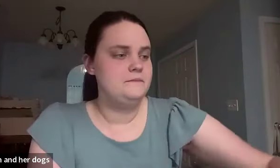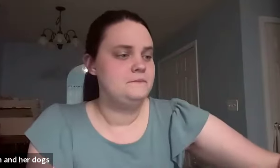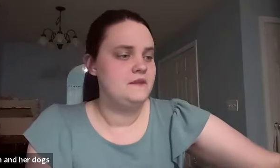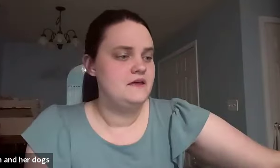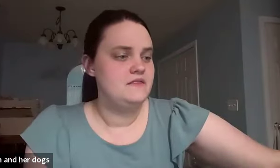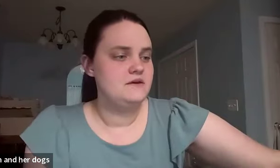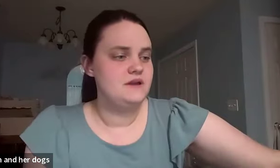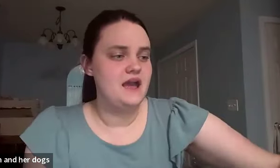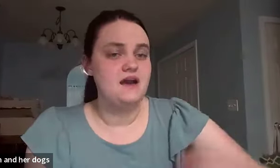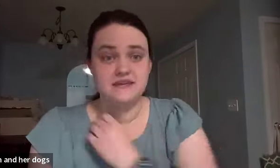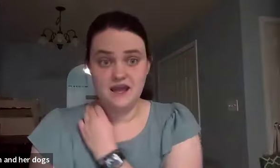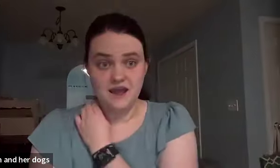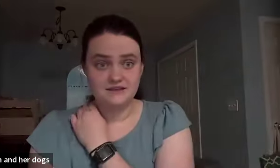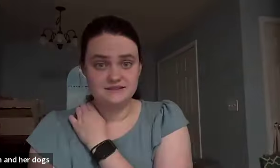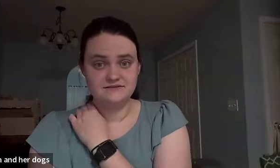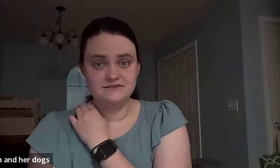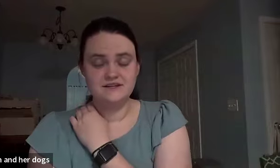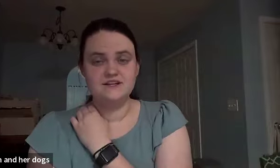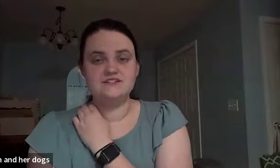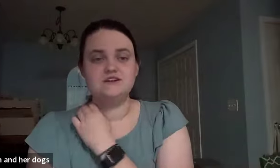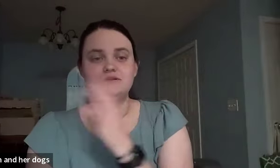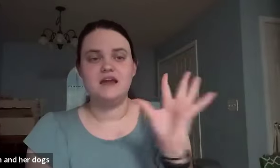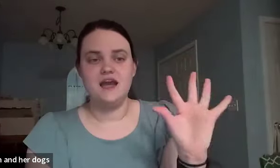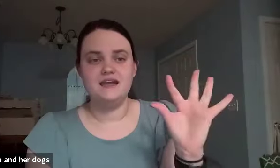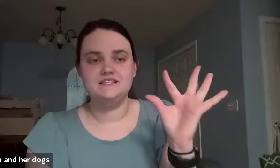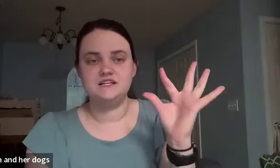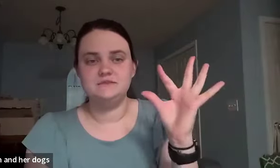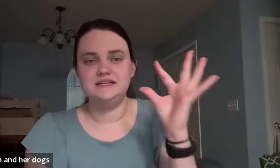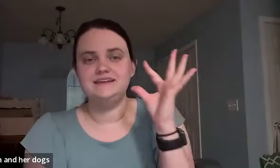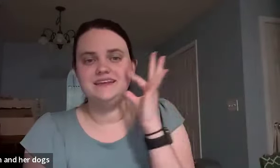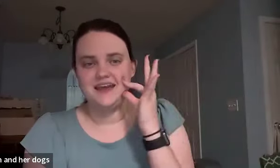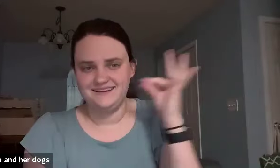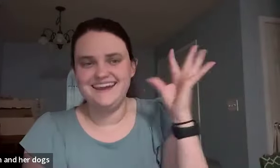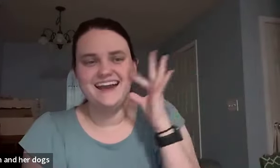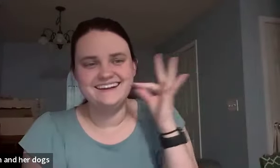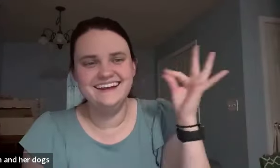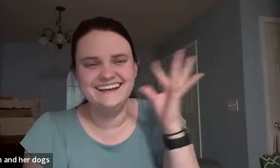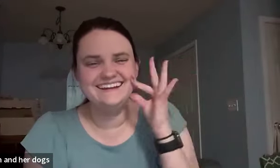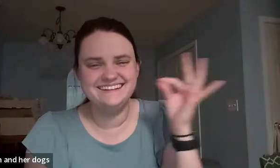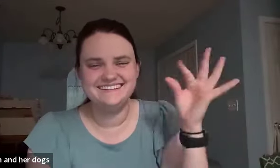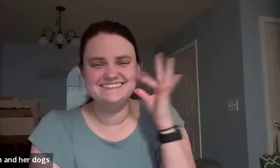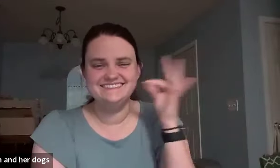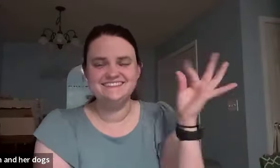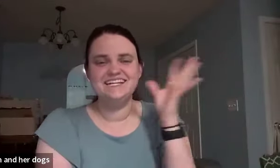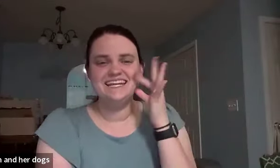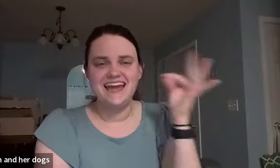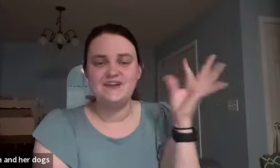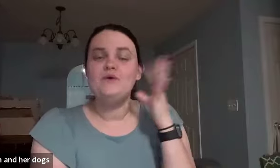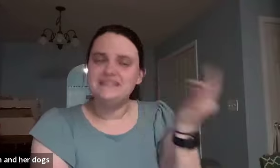Okay. Then we have cat. So cat is going to be, yeah, cat. Cat. We